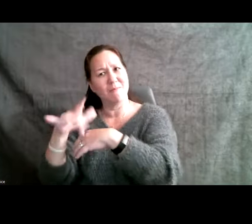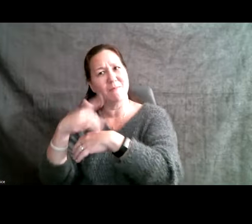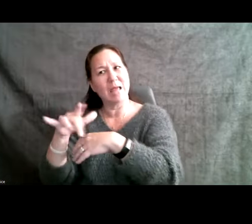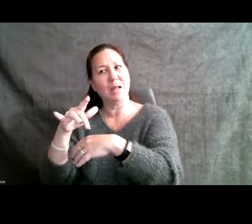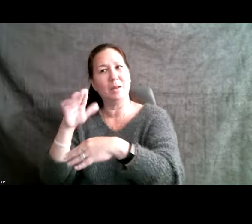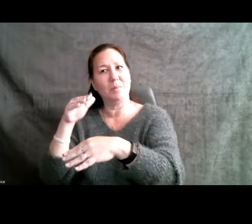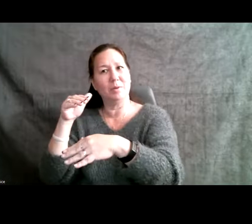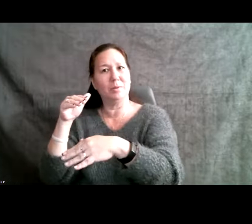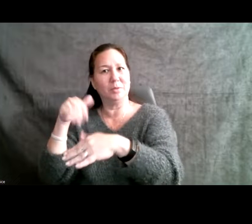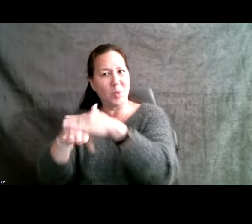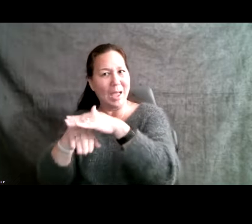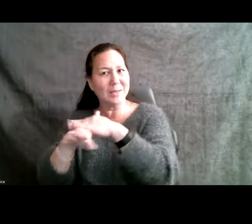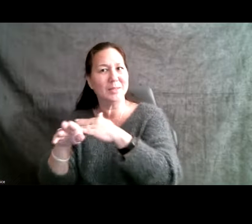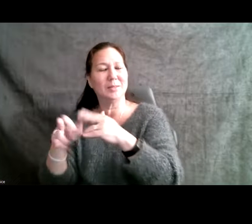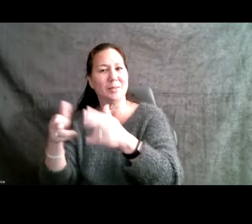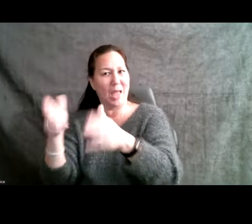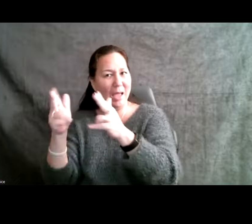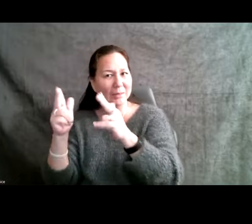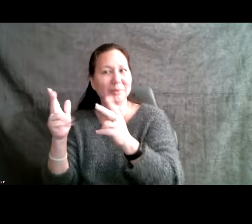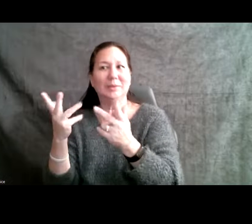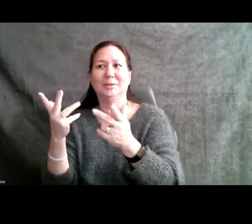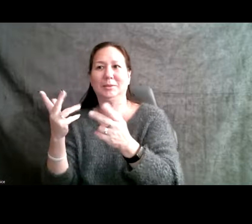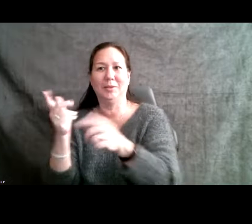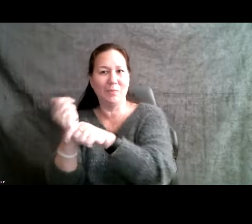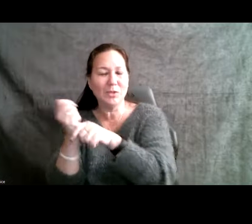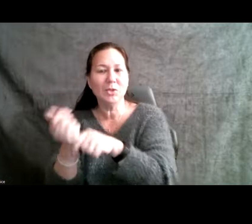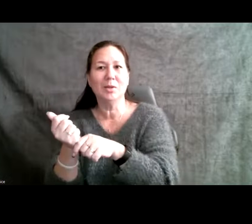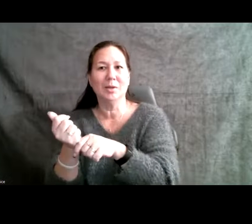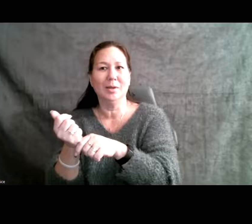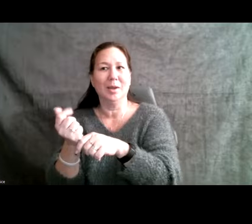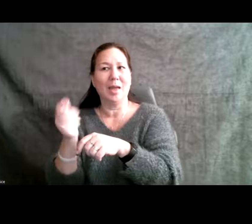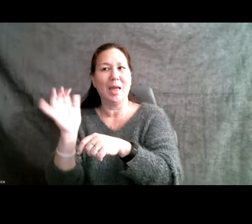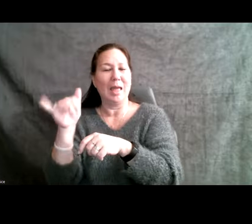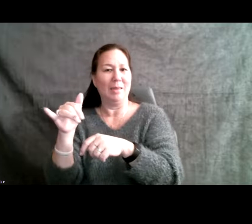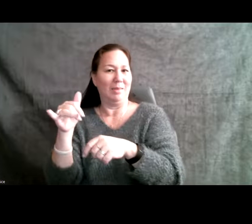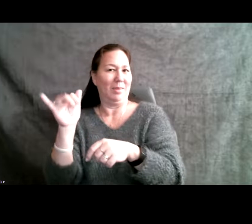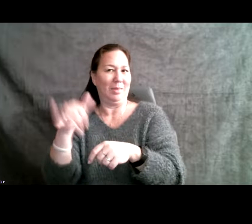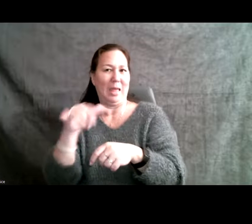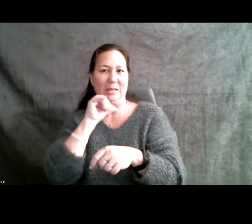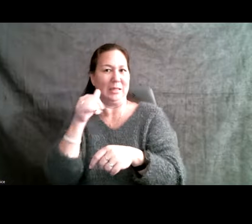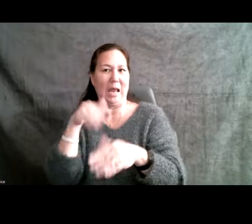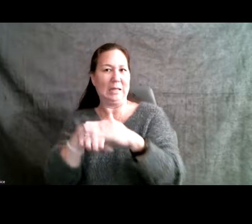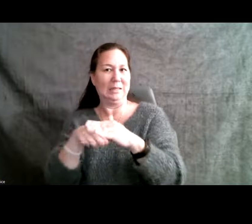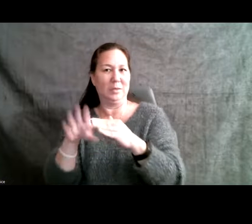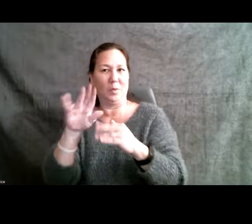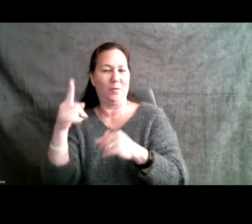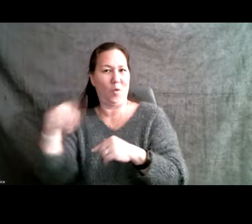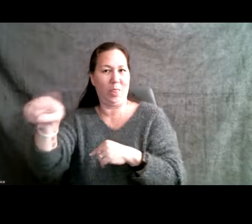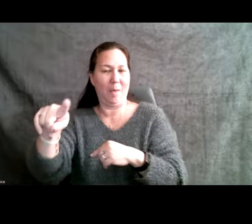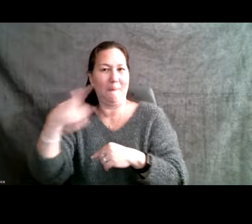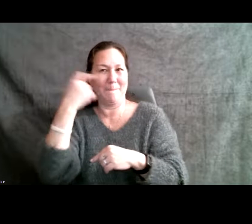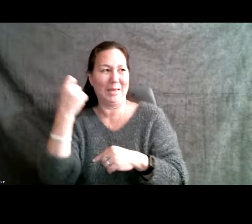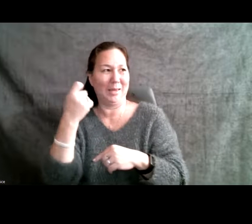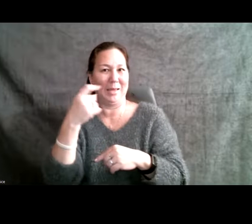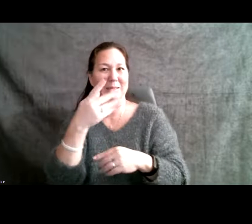location, and it is under different ownership. And that's what's